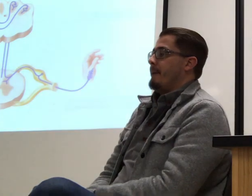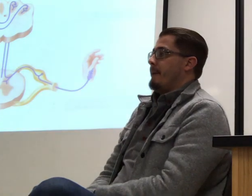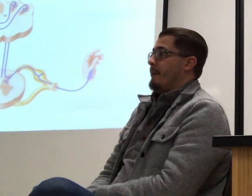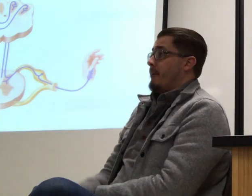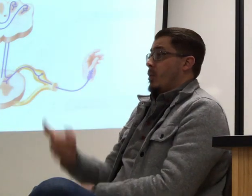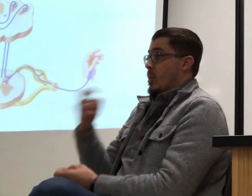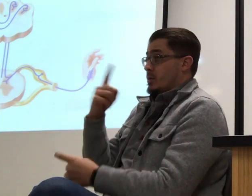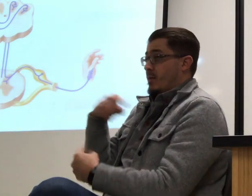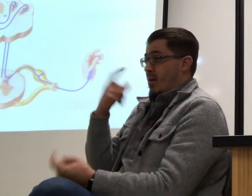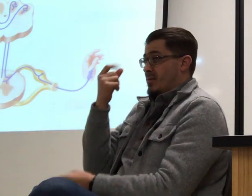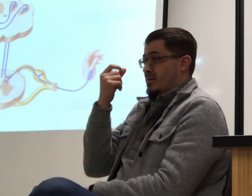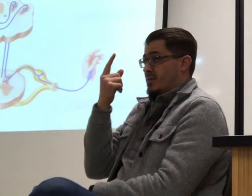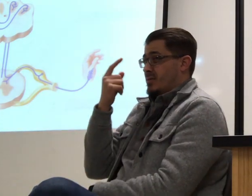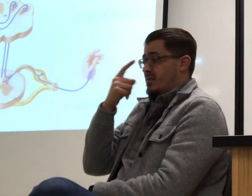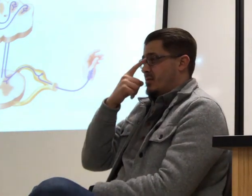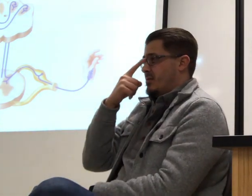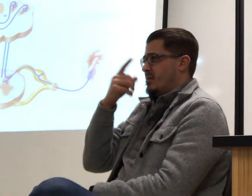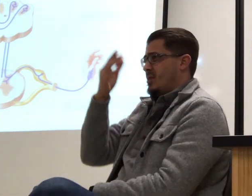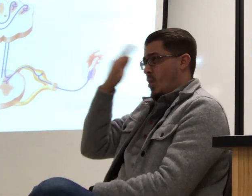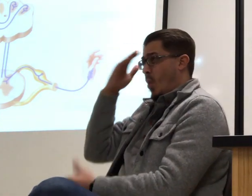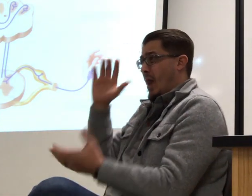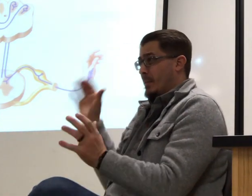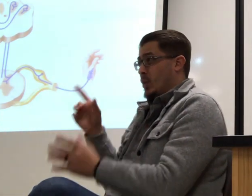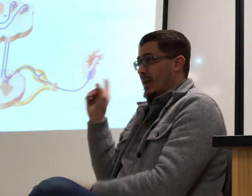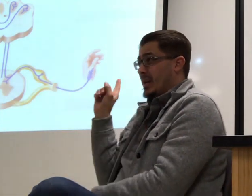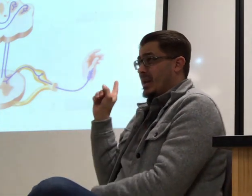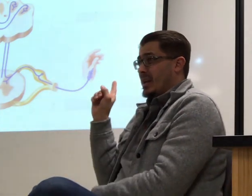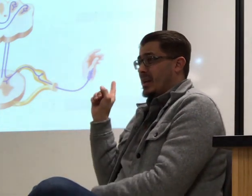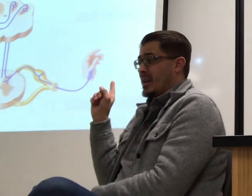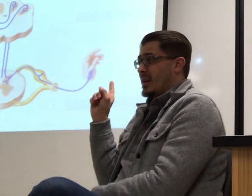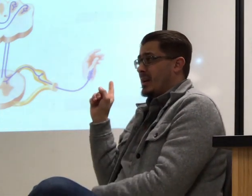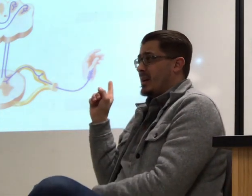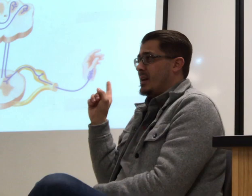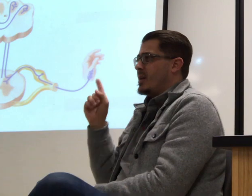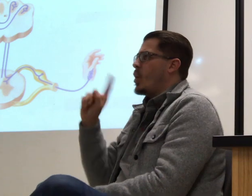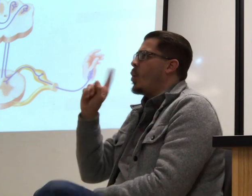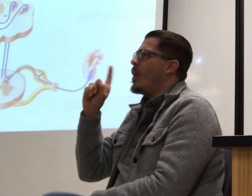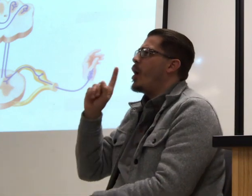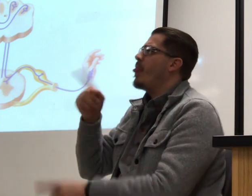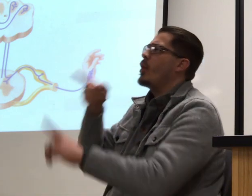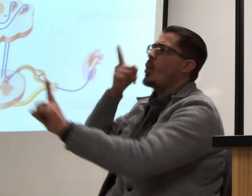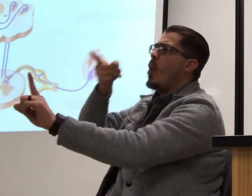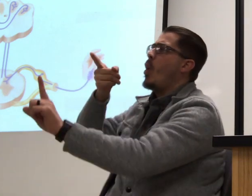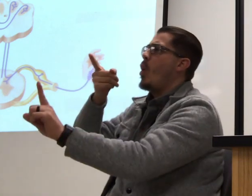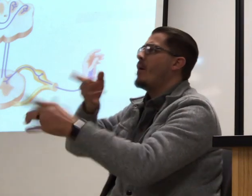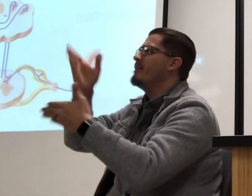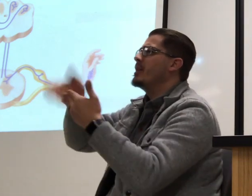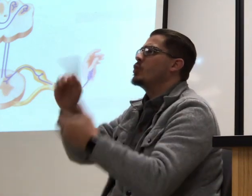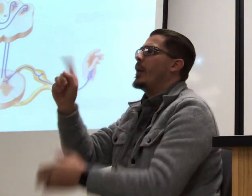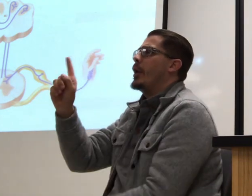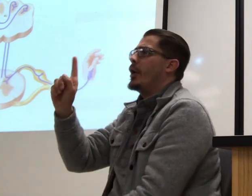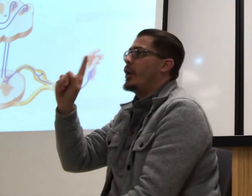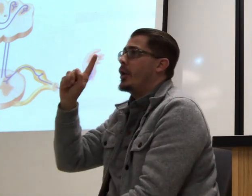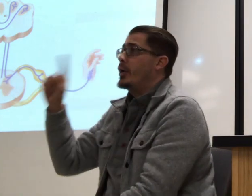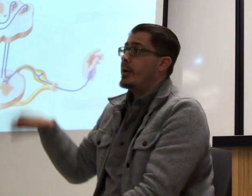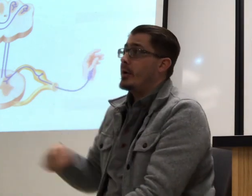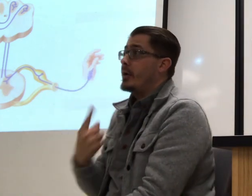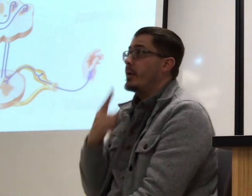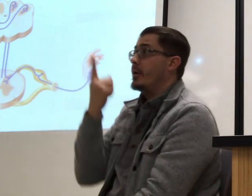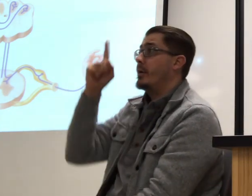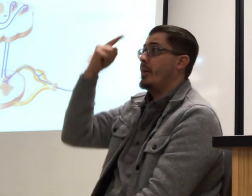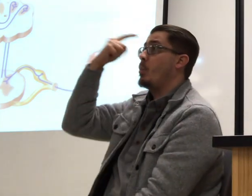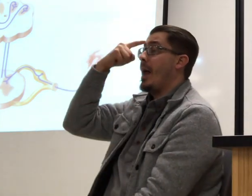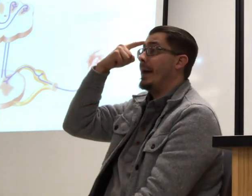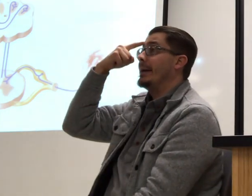Any questions? Are you with me? Do you know what I'm doing? Where's the destination? Where are we trying to get to? The